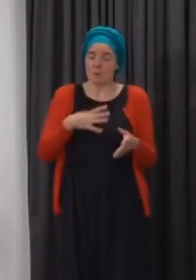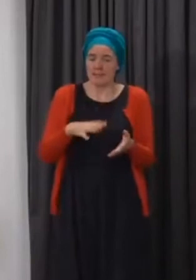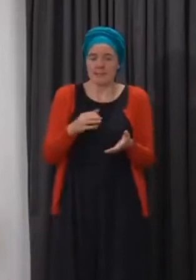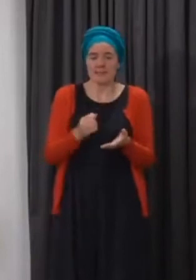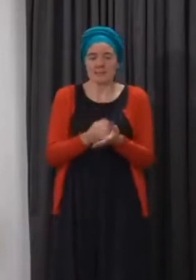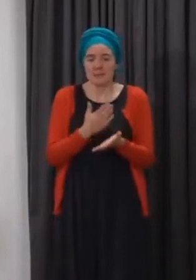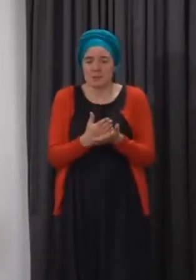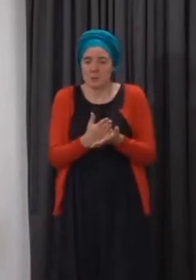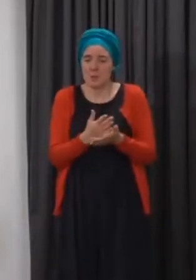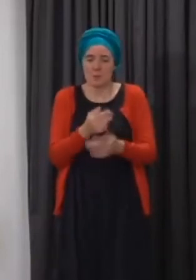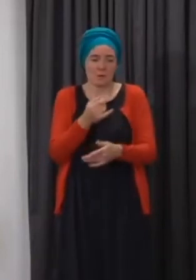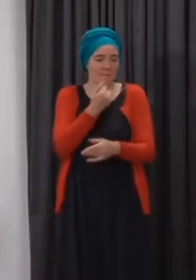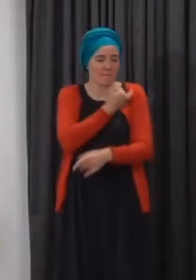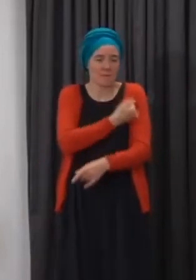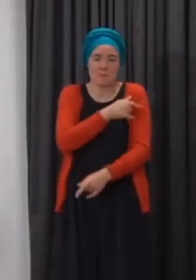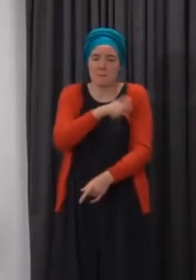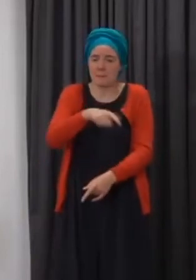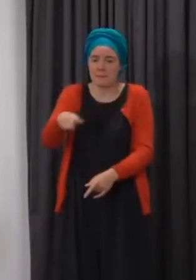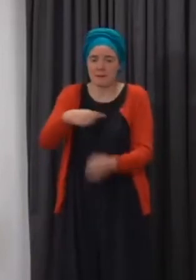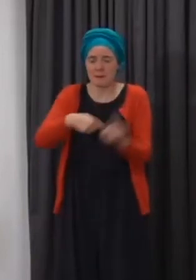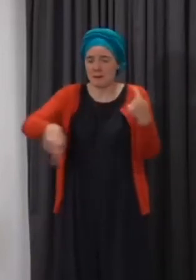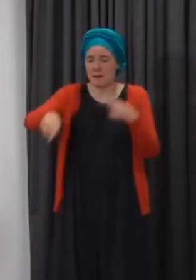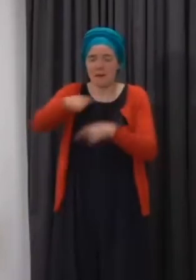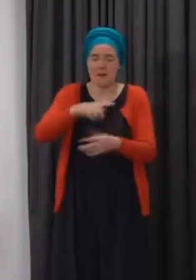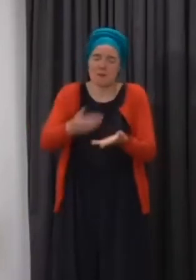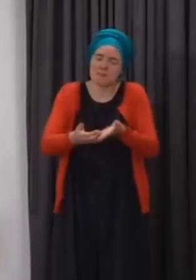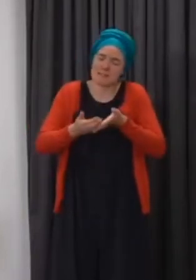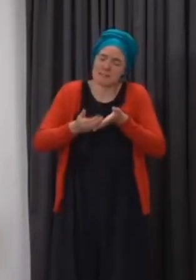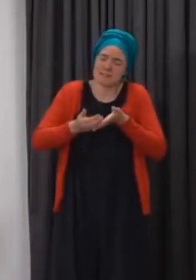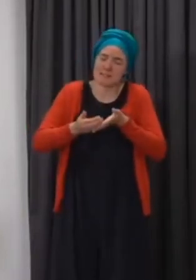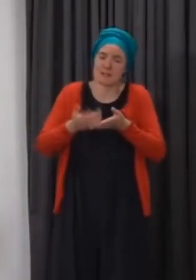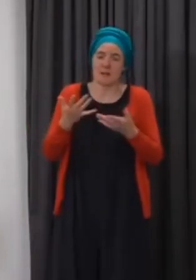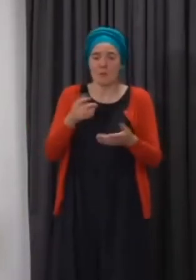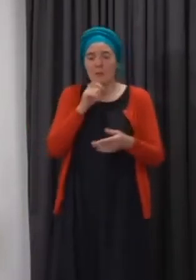and we will, of course, make sure we have ongoing relationships with the care sector.